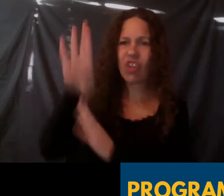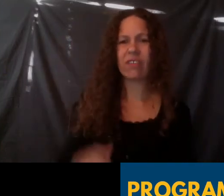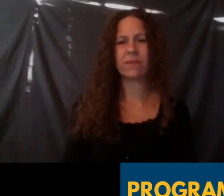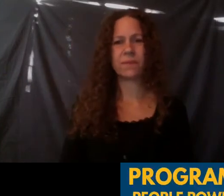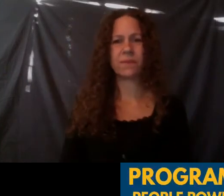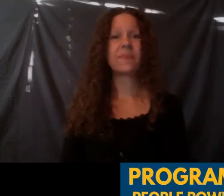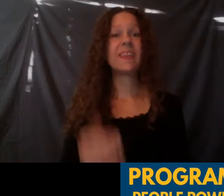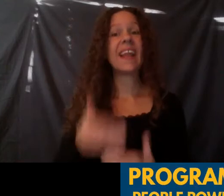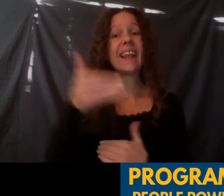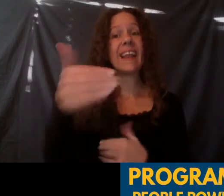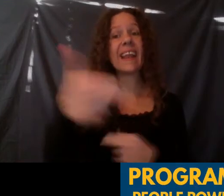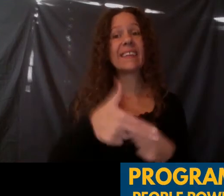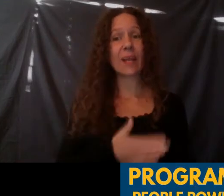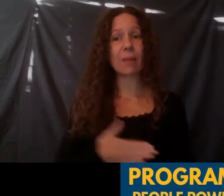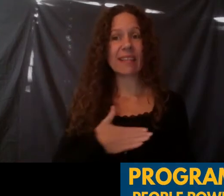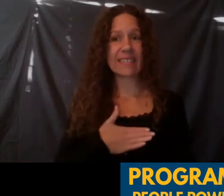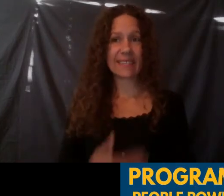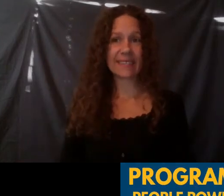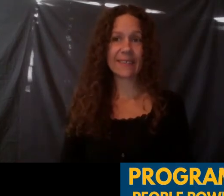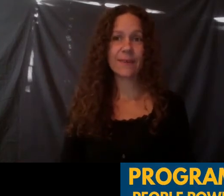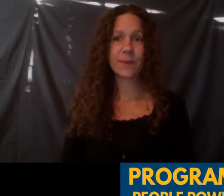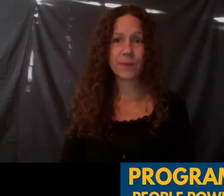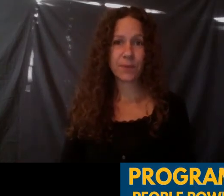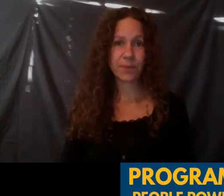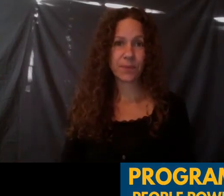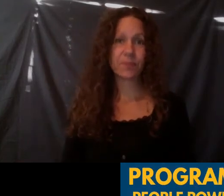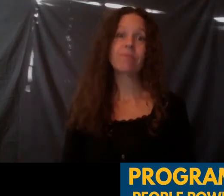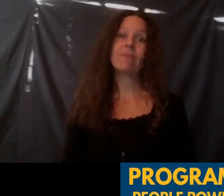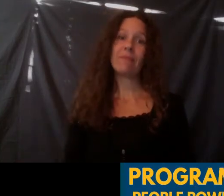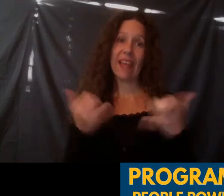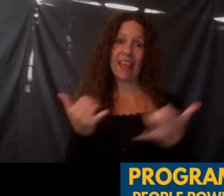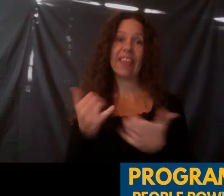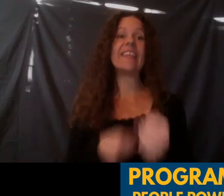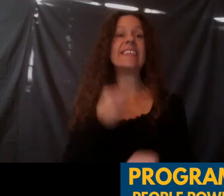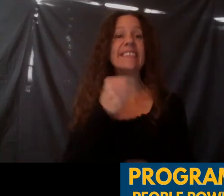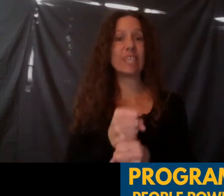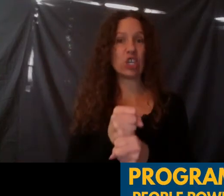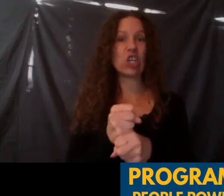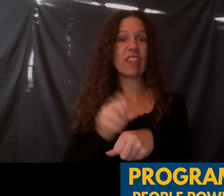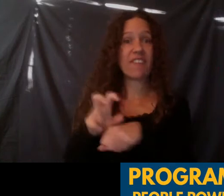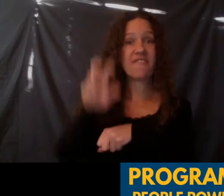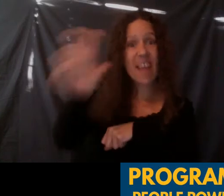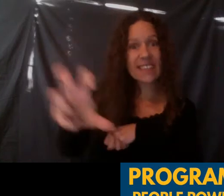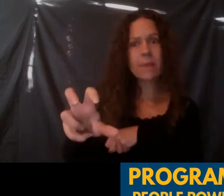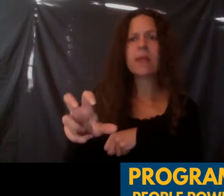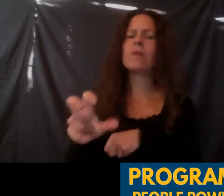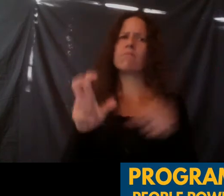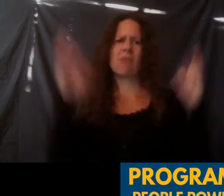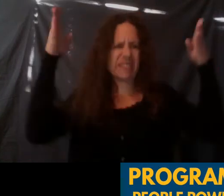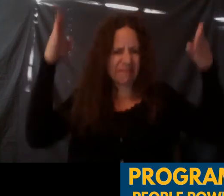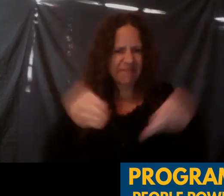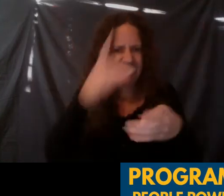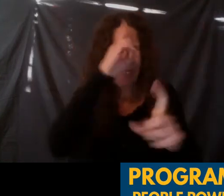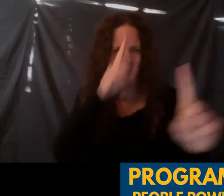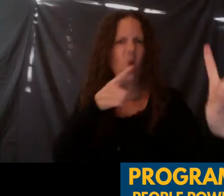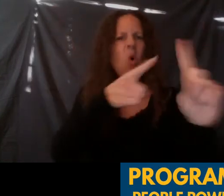Next slide, please. Thanks. This year of investment and effort by the party had a central goal of building long-term capacity engagement